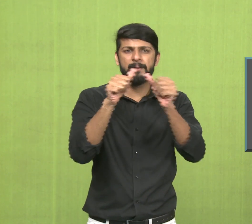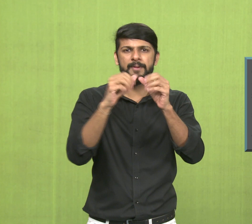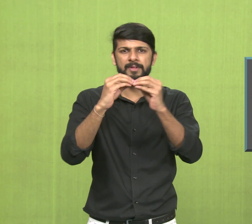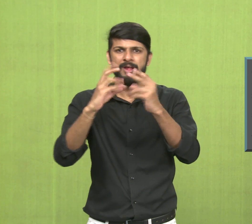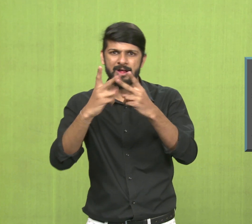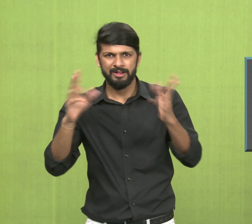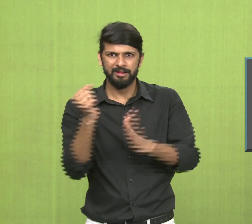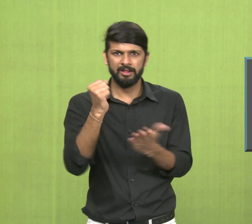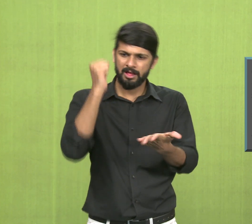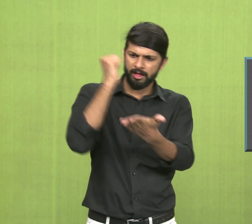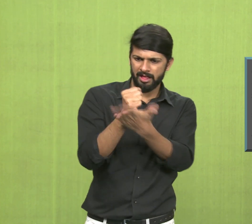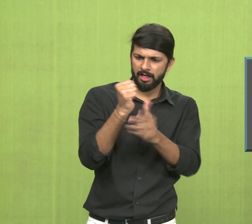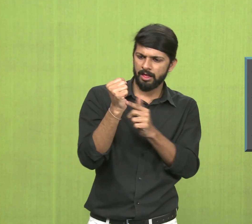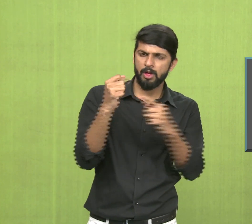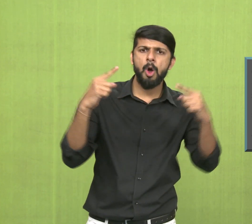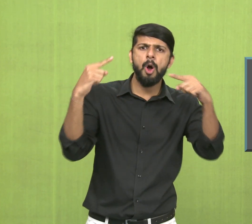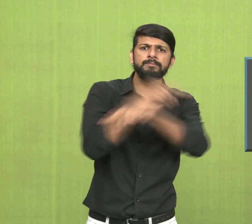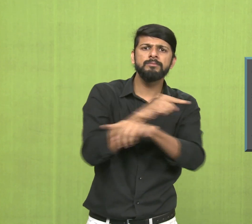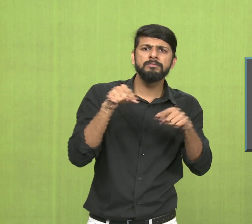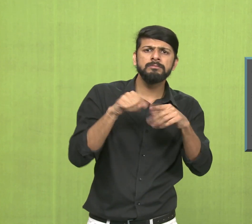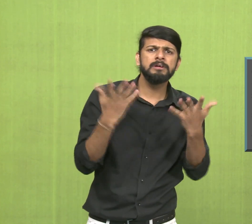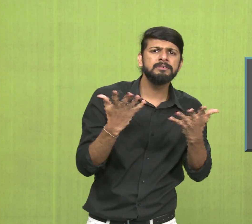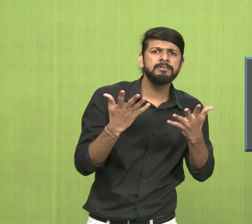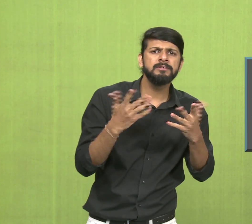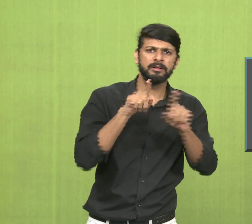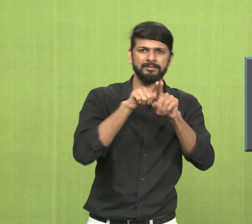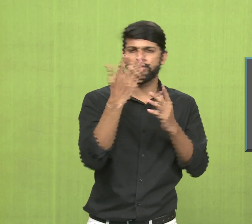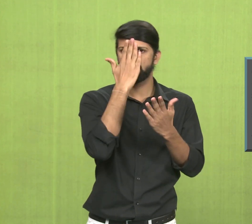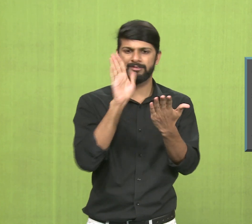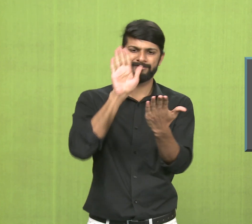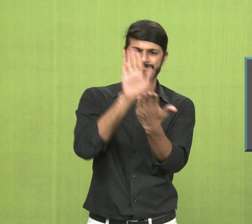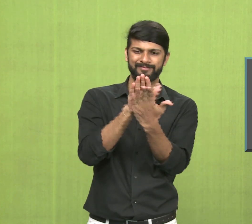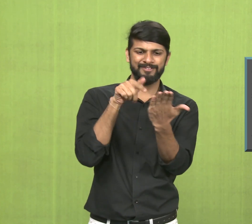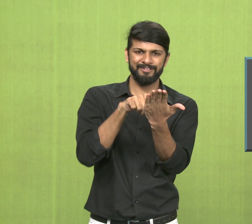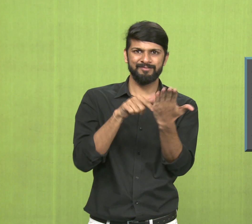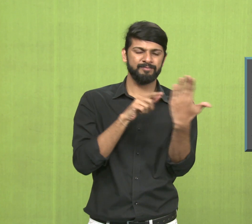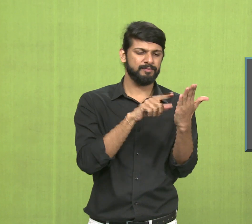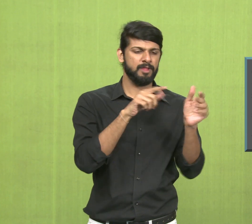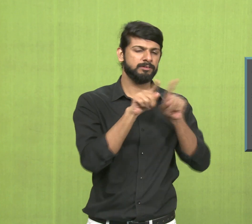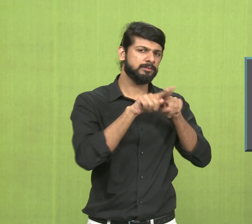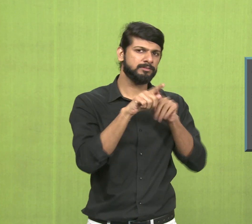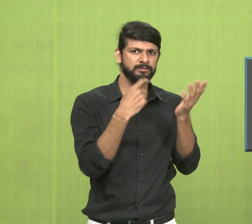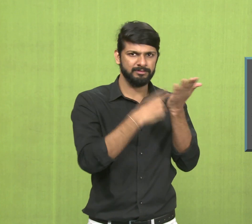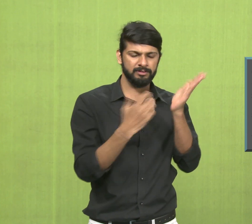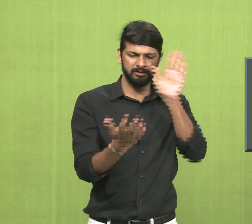In the case of letters and numerals, why should the carving be in